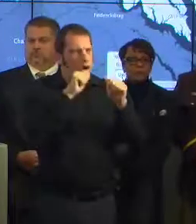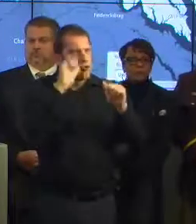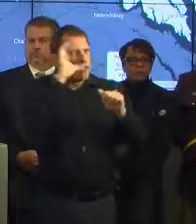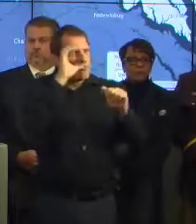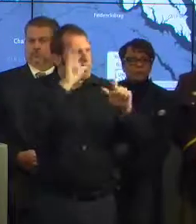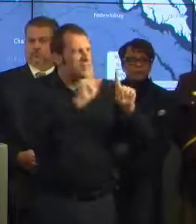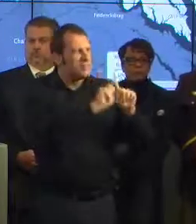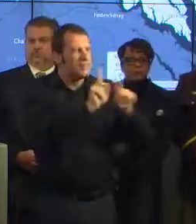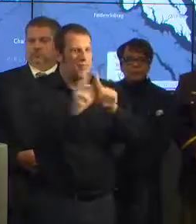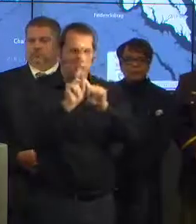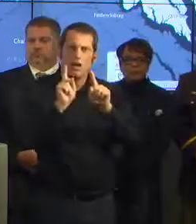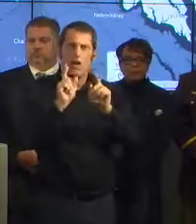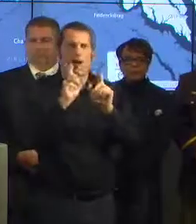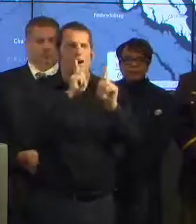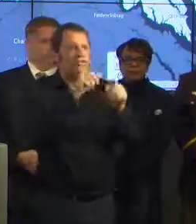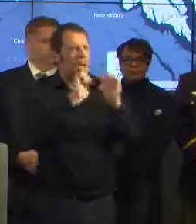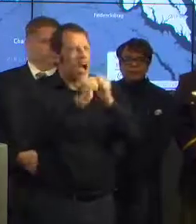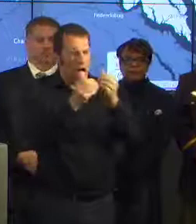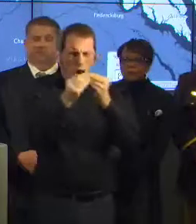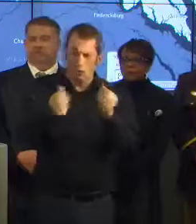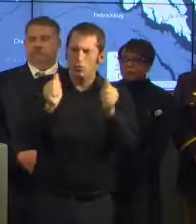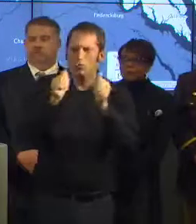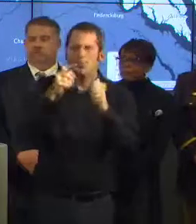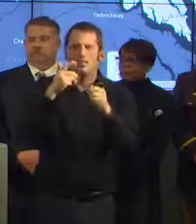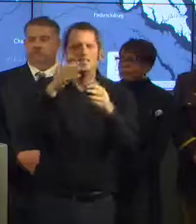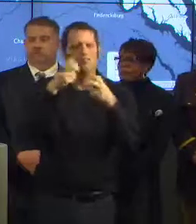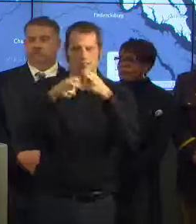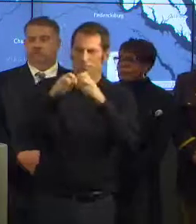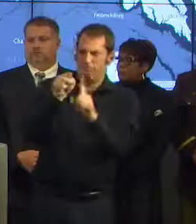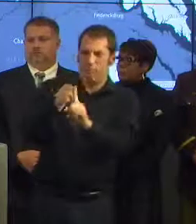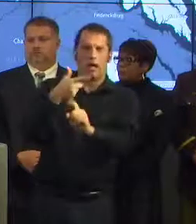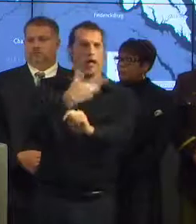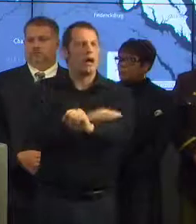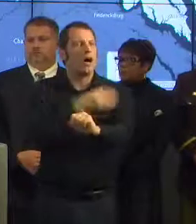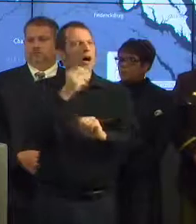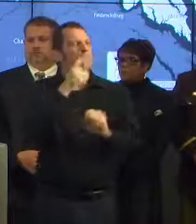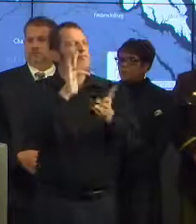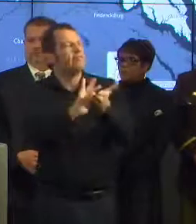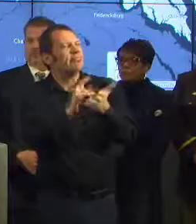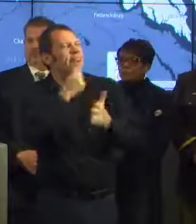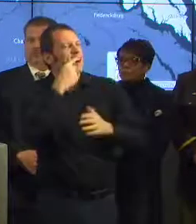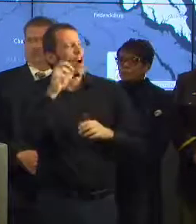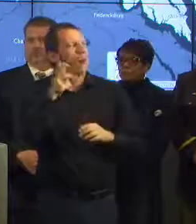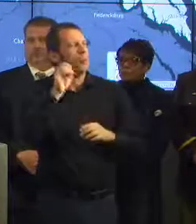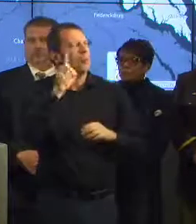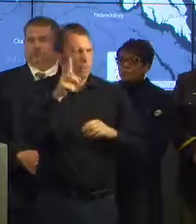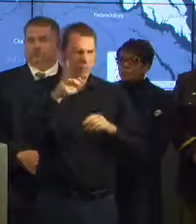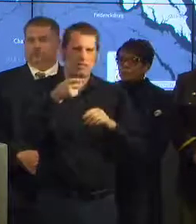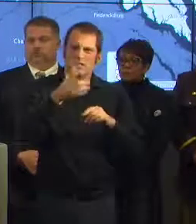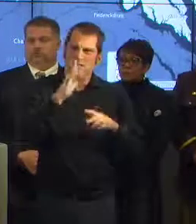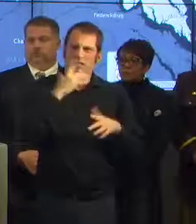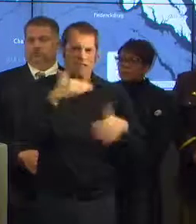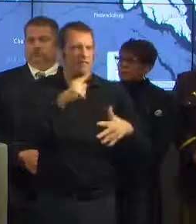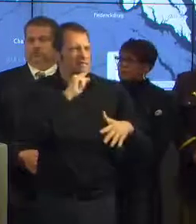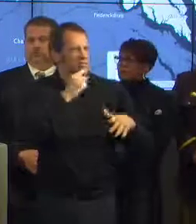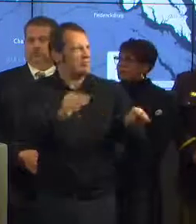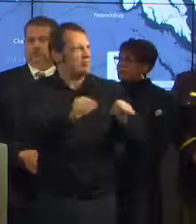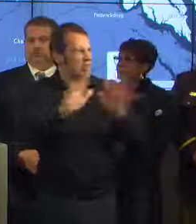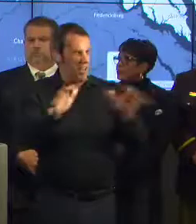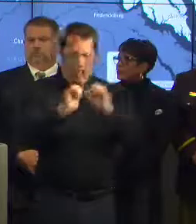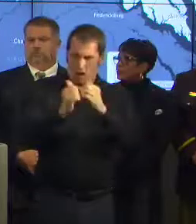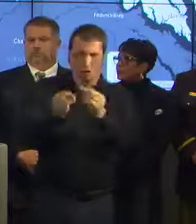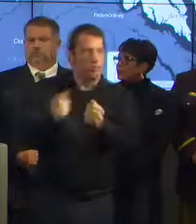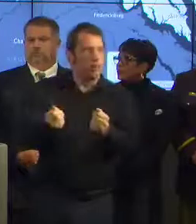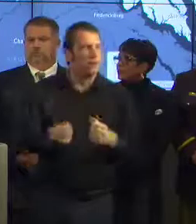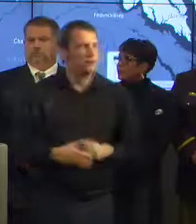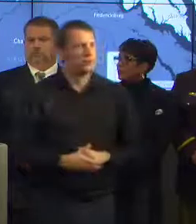opioid epidemic. Too many families know the devastation caused by this crisis, and the number of users